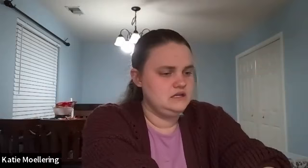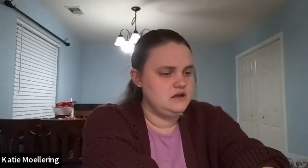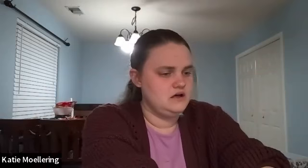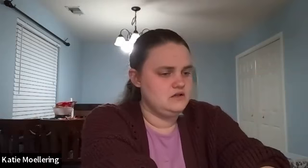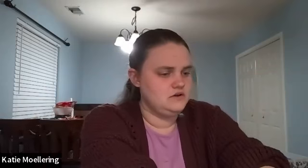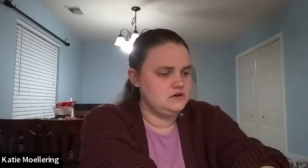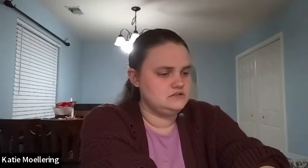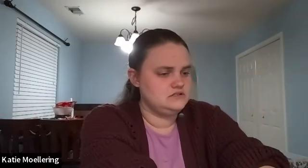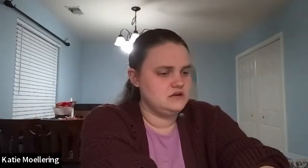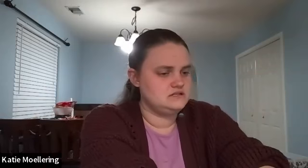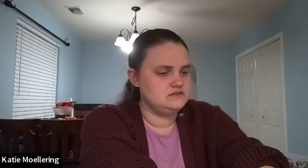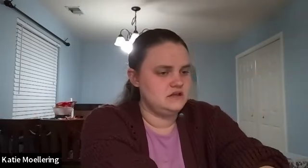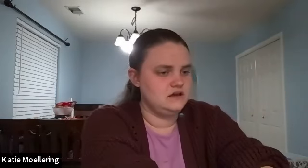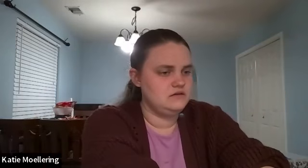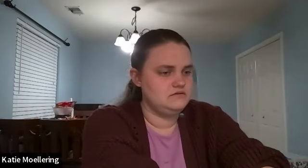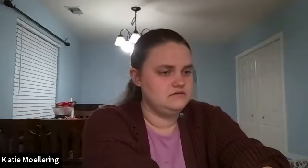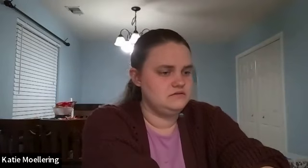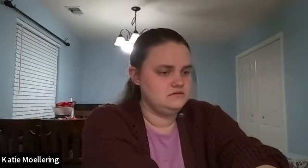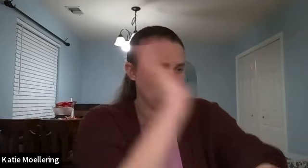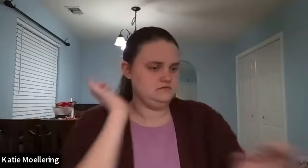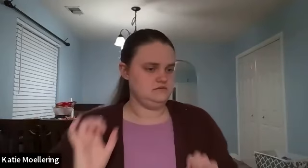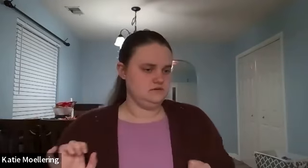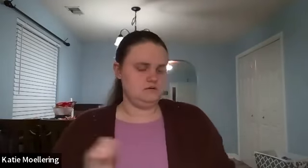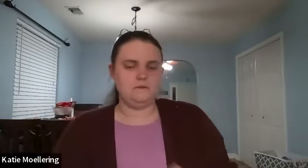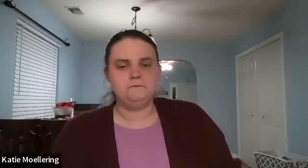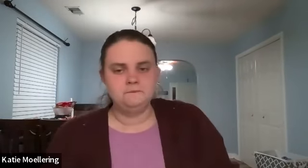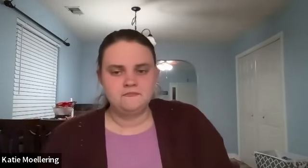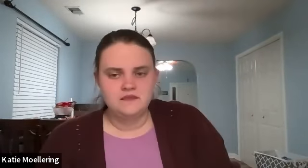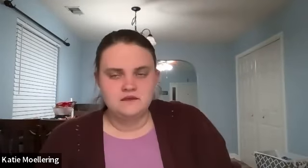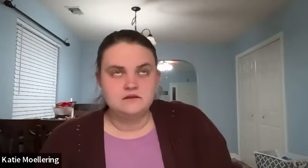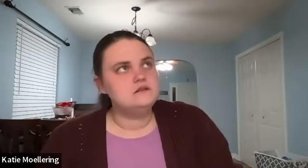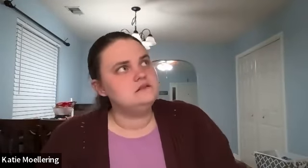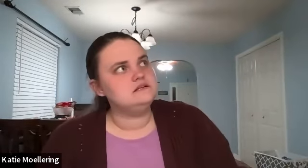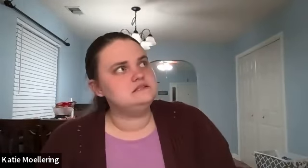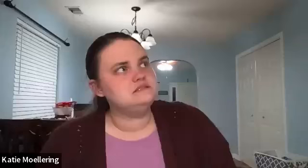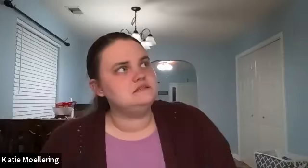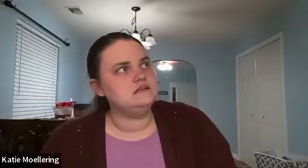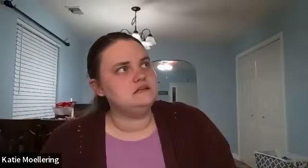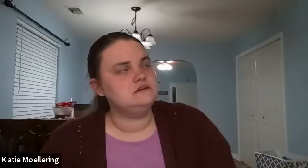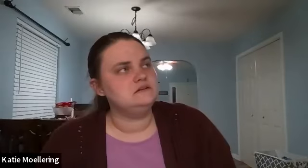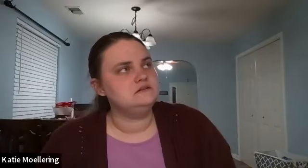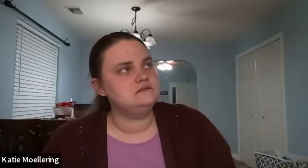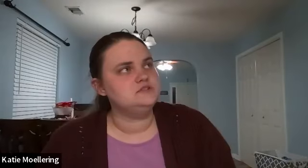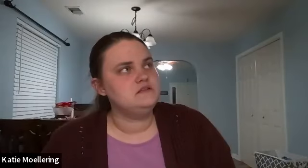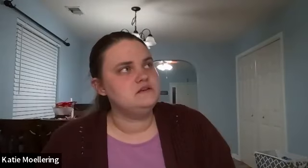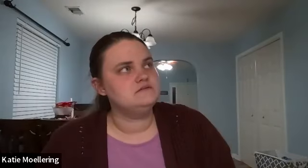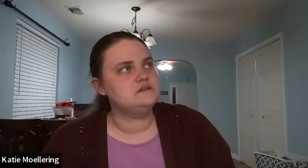Any others you guys can think of? Here we go. Let's see. I'm trying to think of some